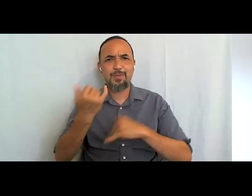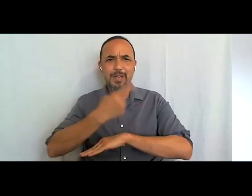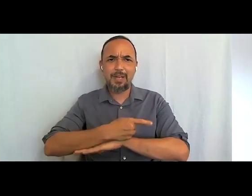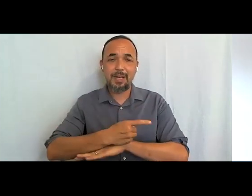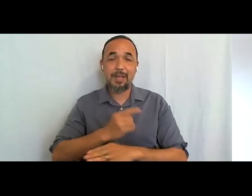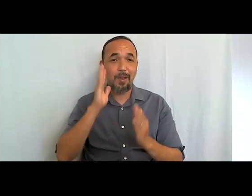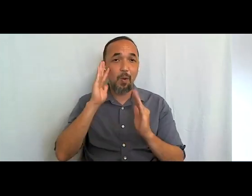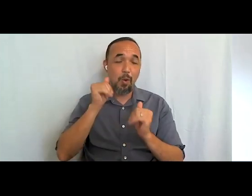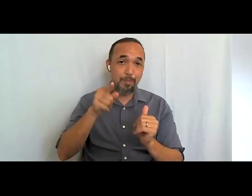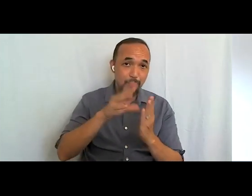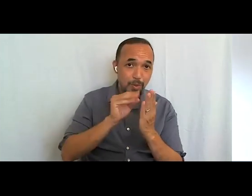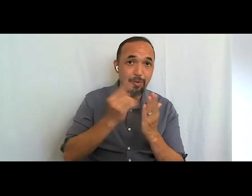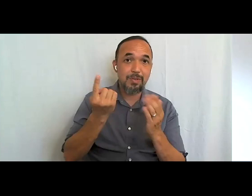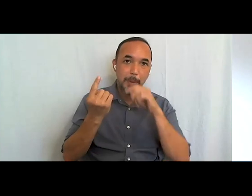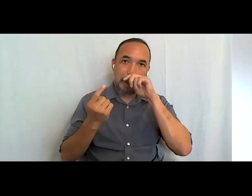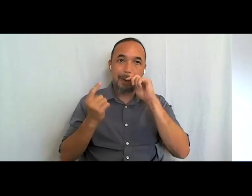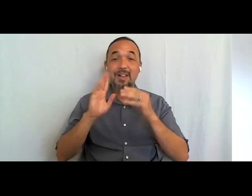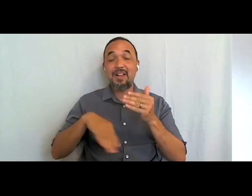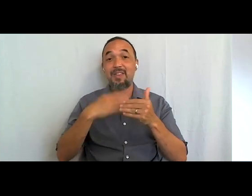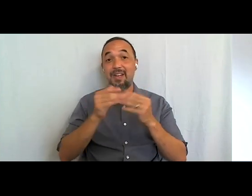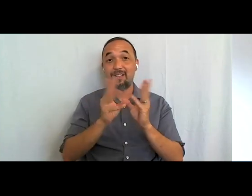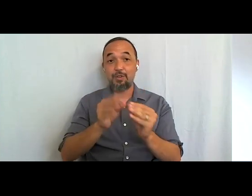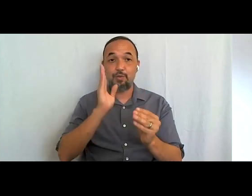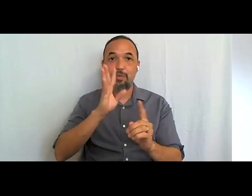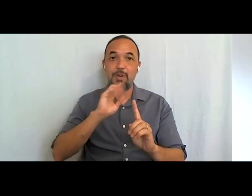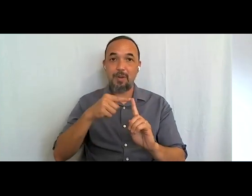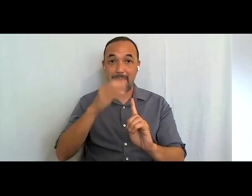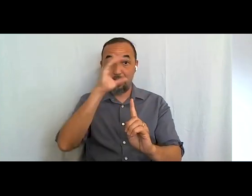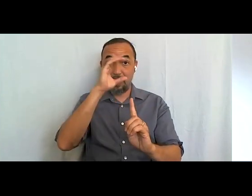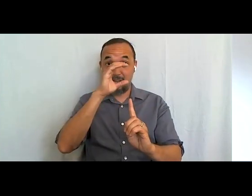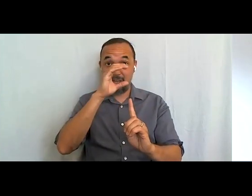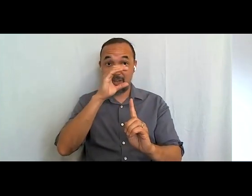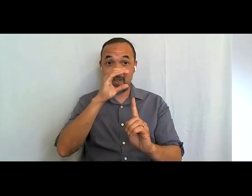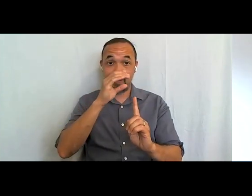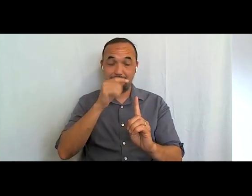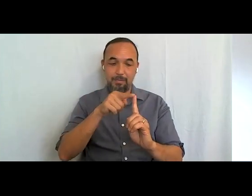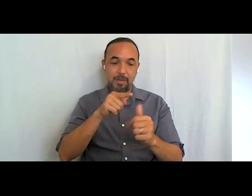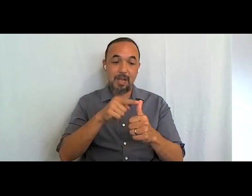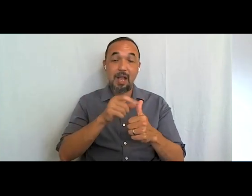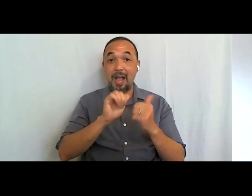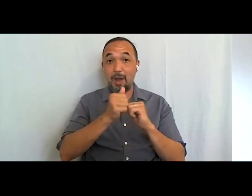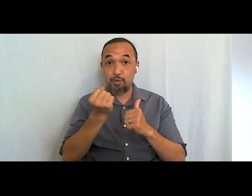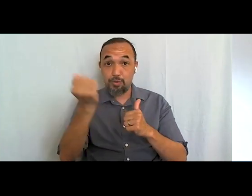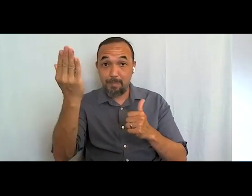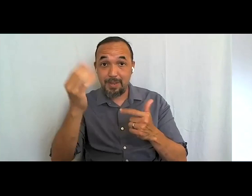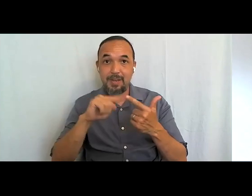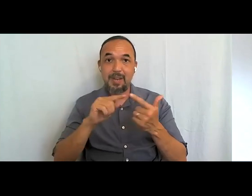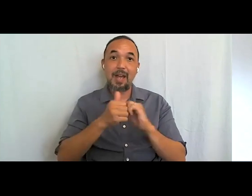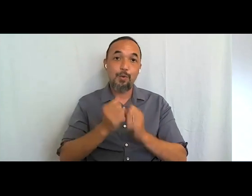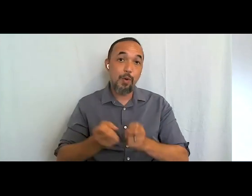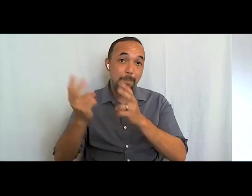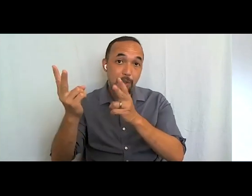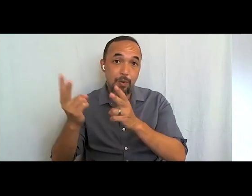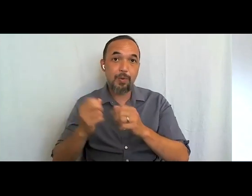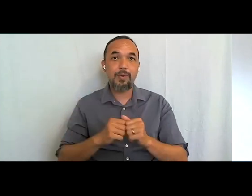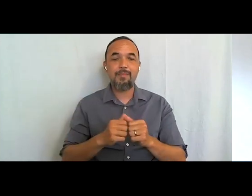next session we will be announcing, we'll be covering the hunt, items, submissions, how to upload,